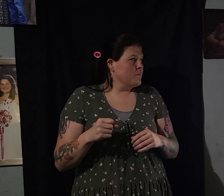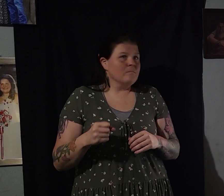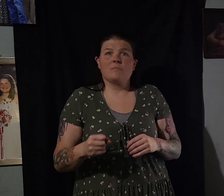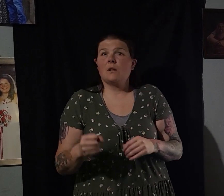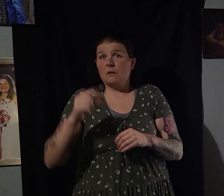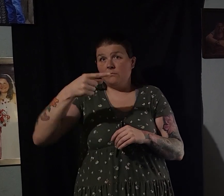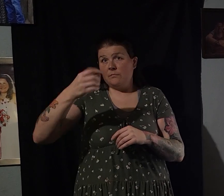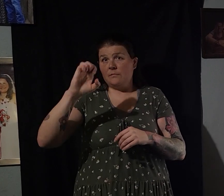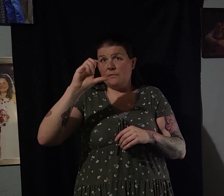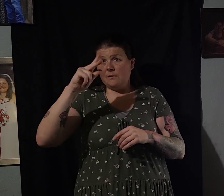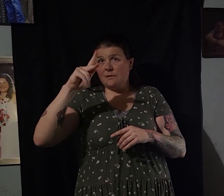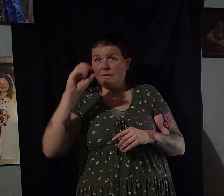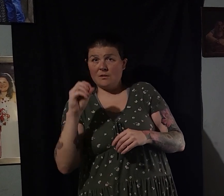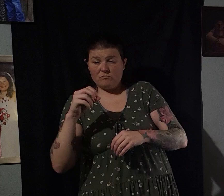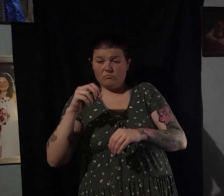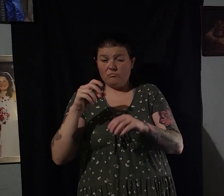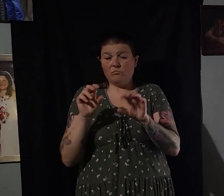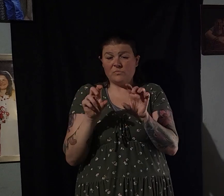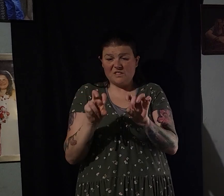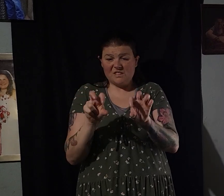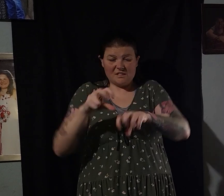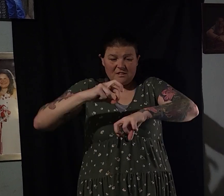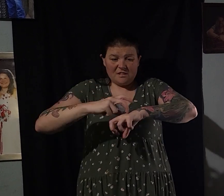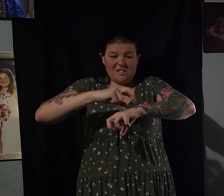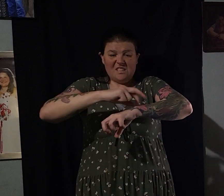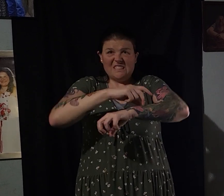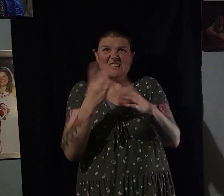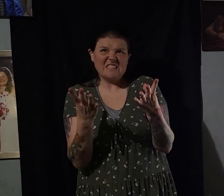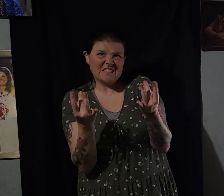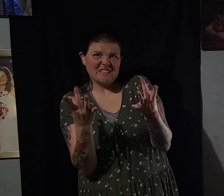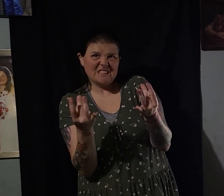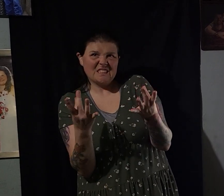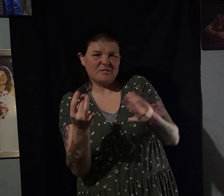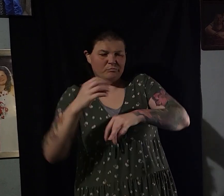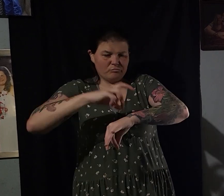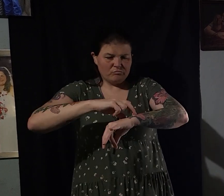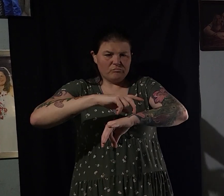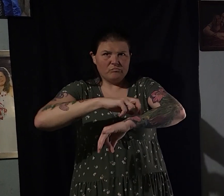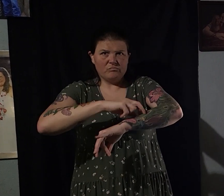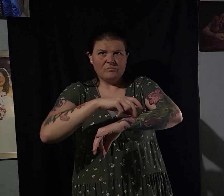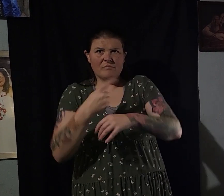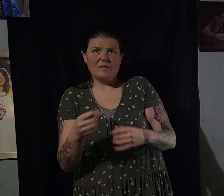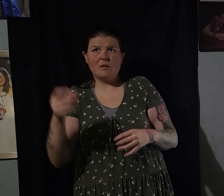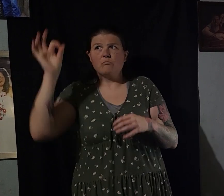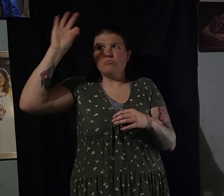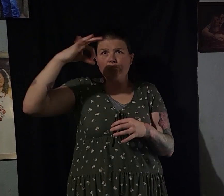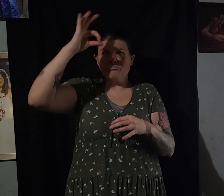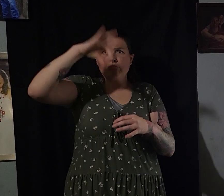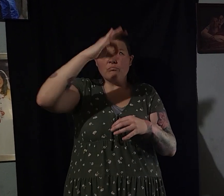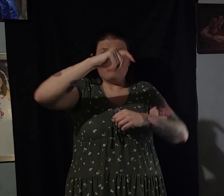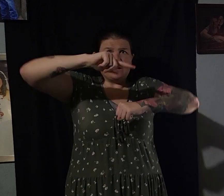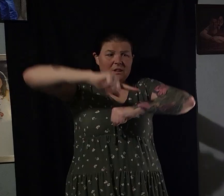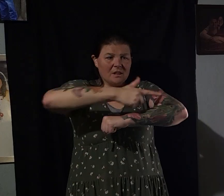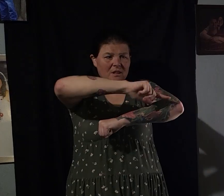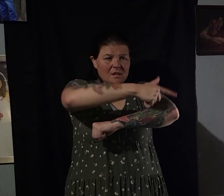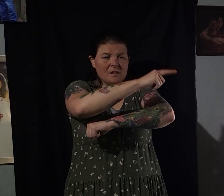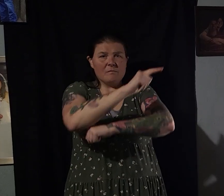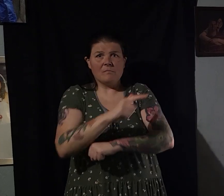Gecko's toes are as sticky as Velcro. The flying lizard glides on wing-like flaps